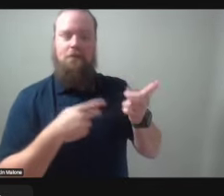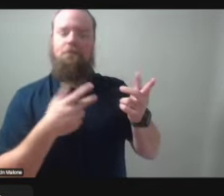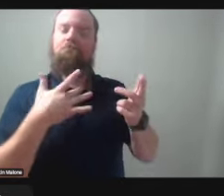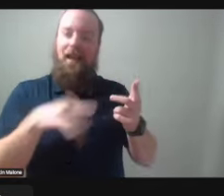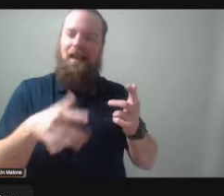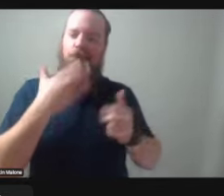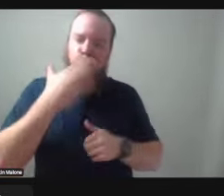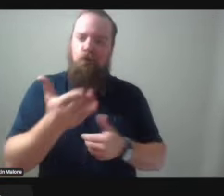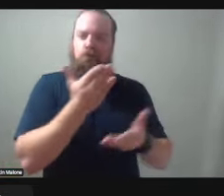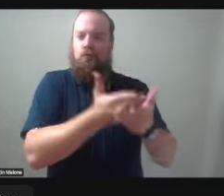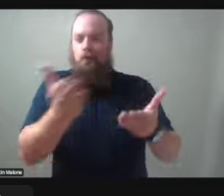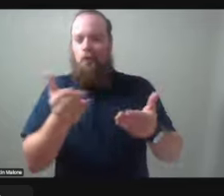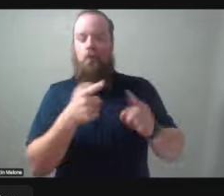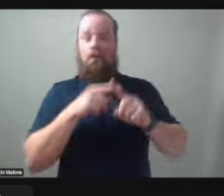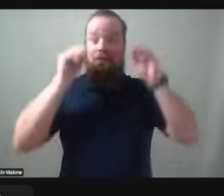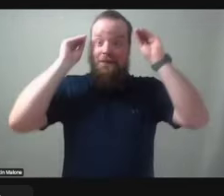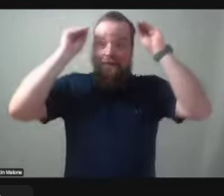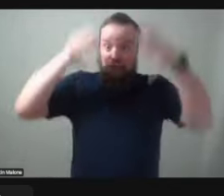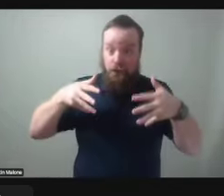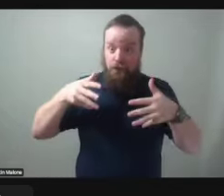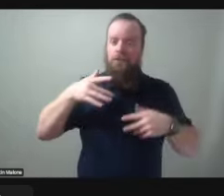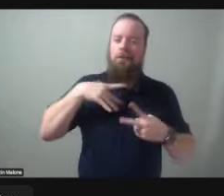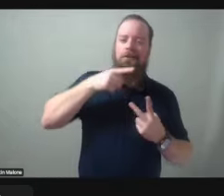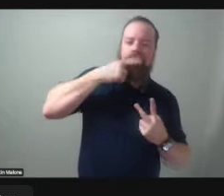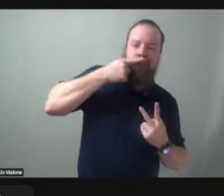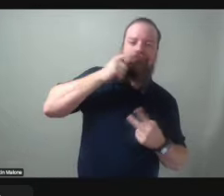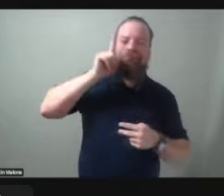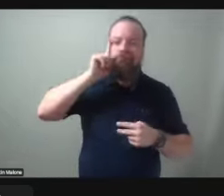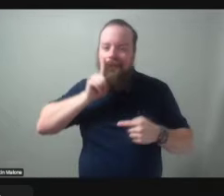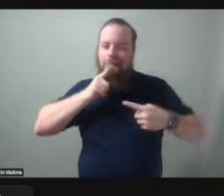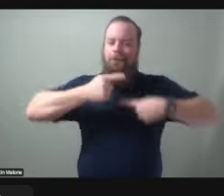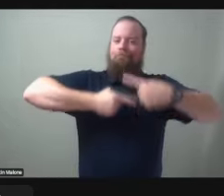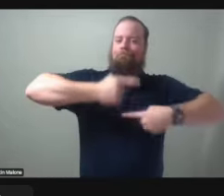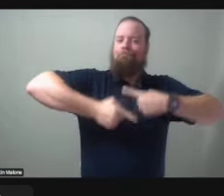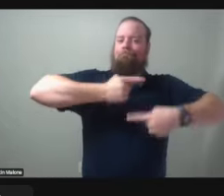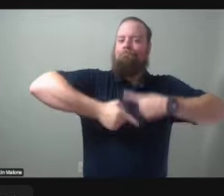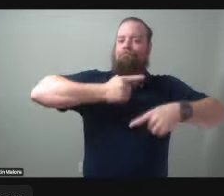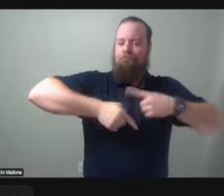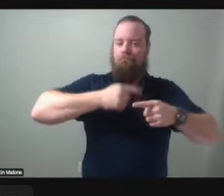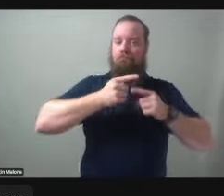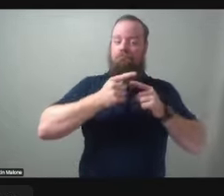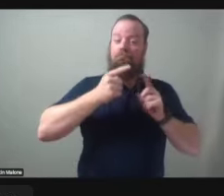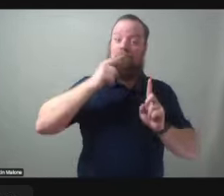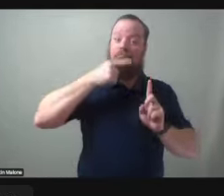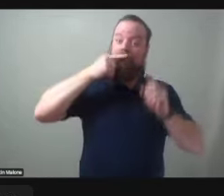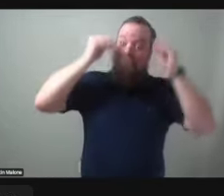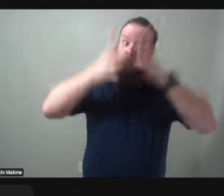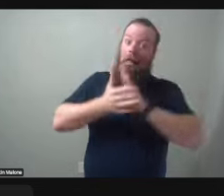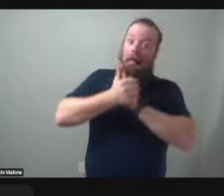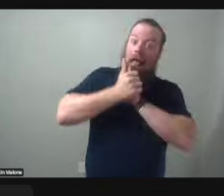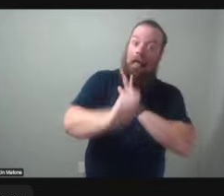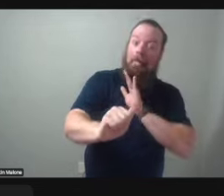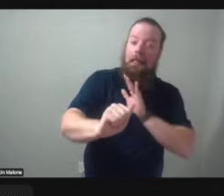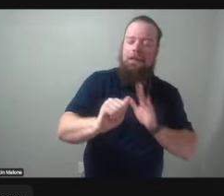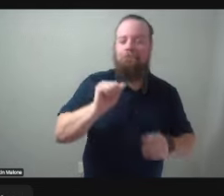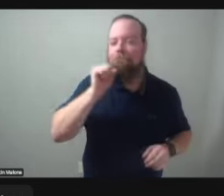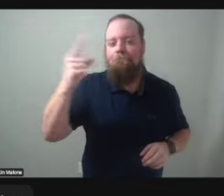that first school, your local school, which might have a deaf and hard of hearing